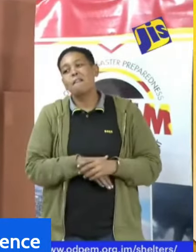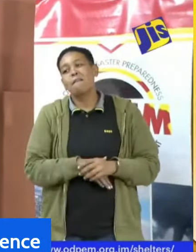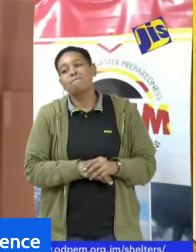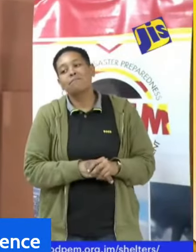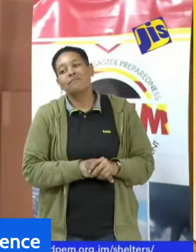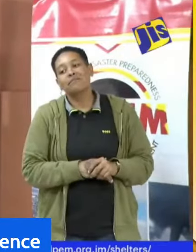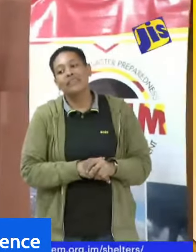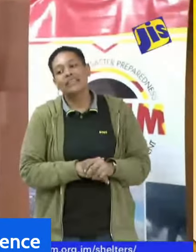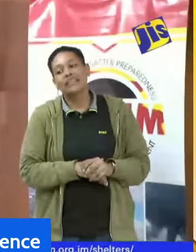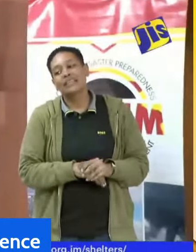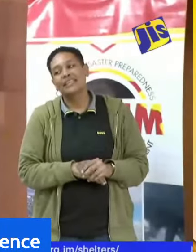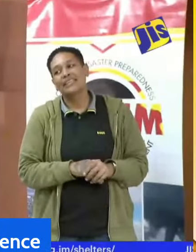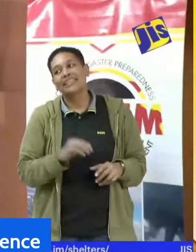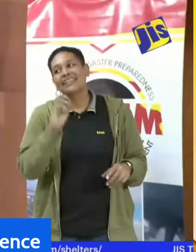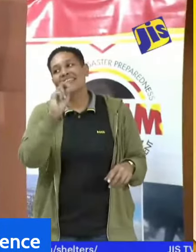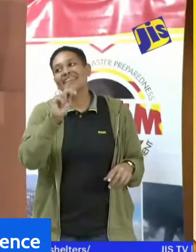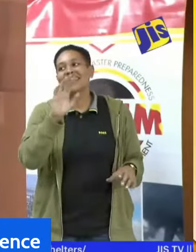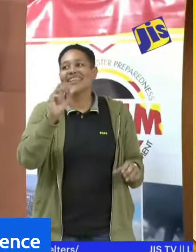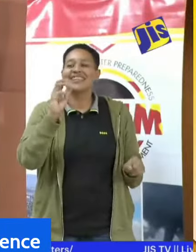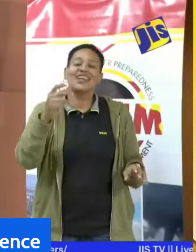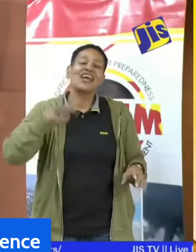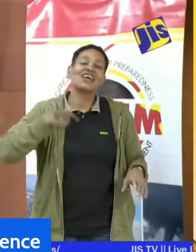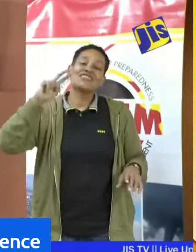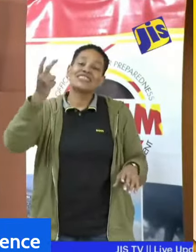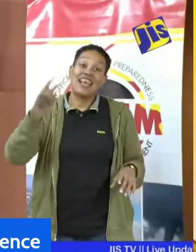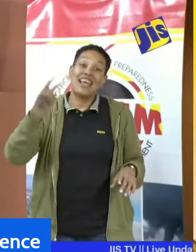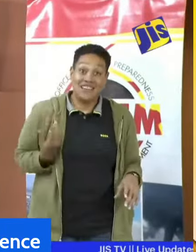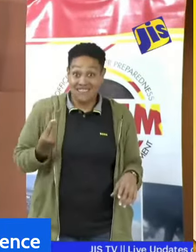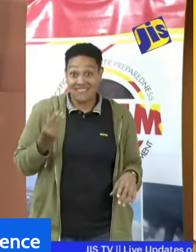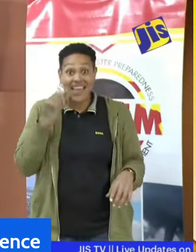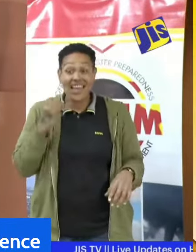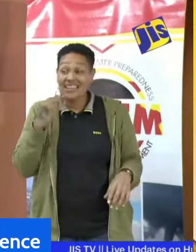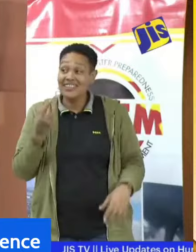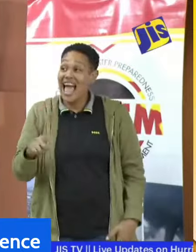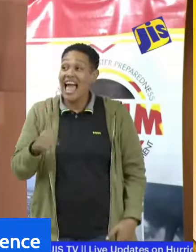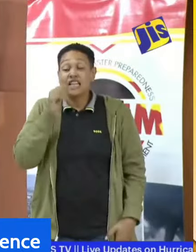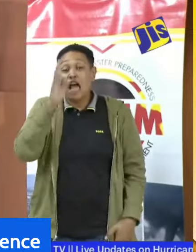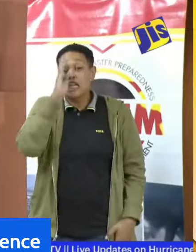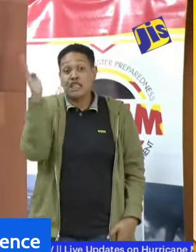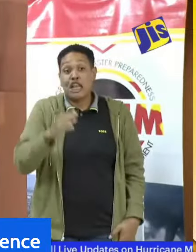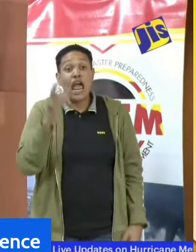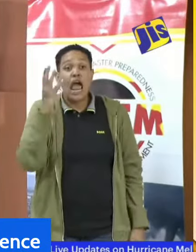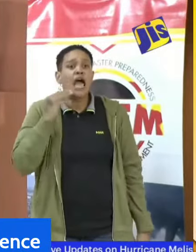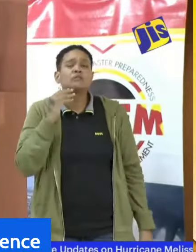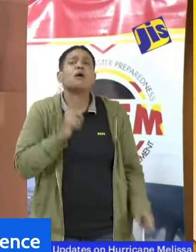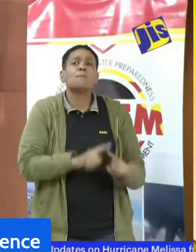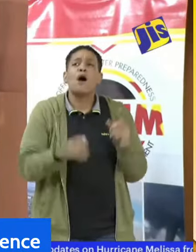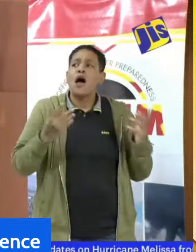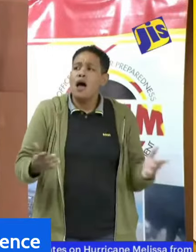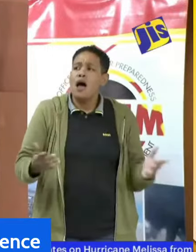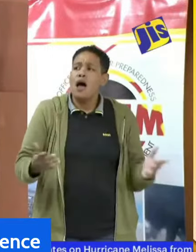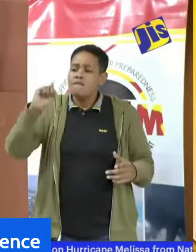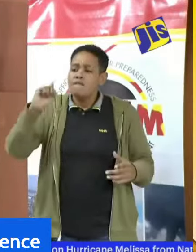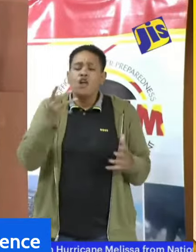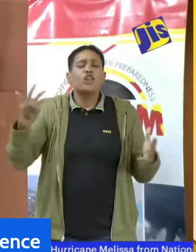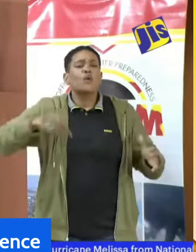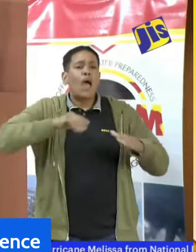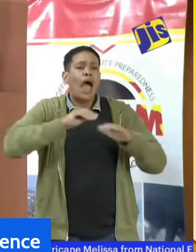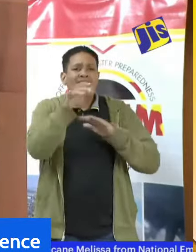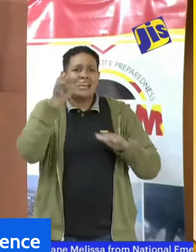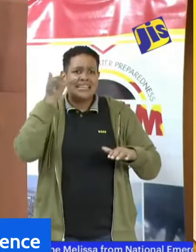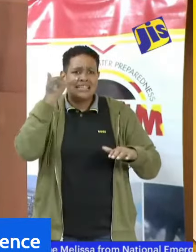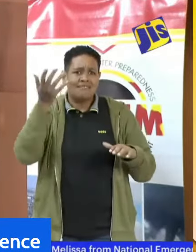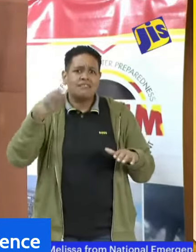Okay, so having second-hand experience on this, not direct experience, no, but the first thing we'd advise is